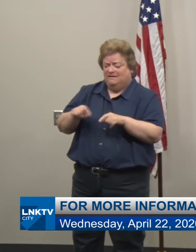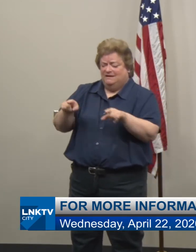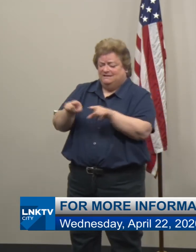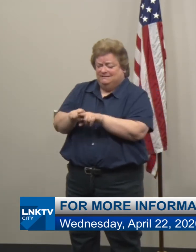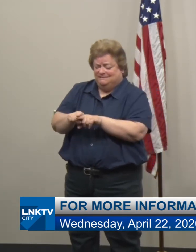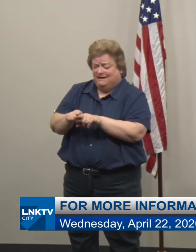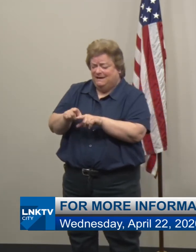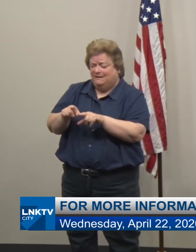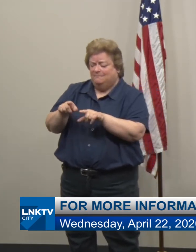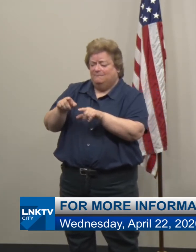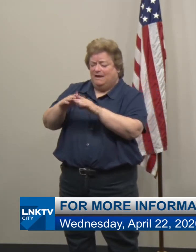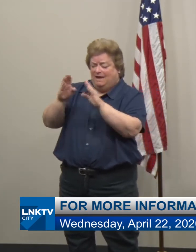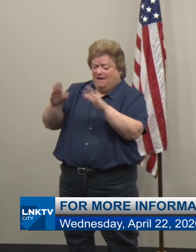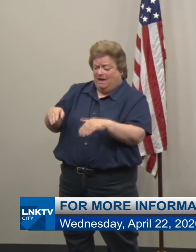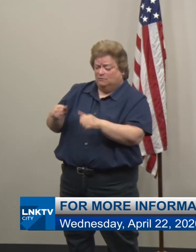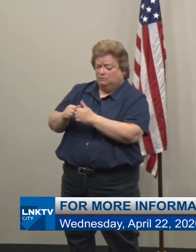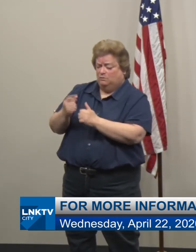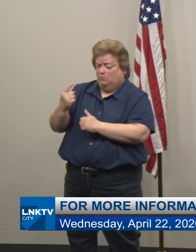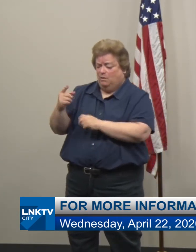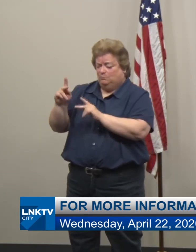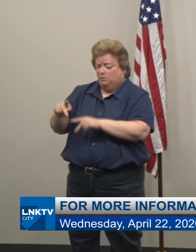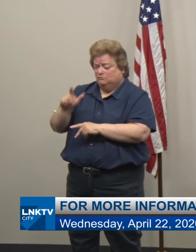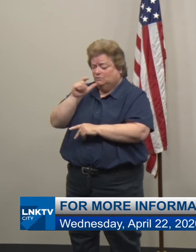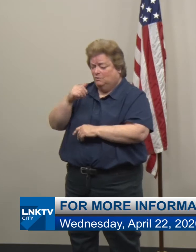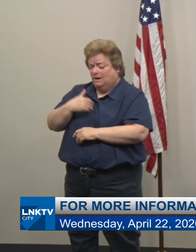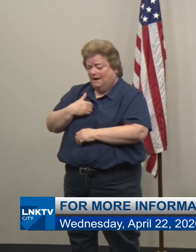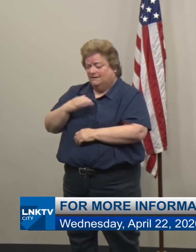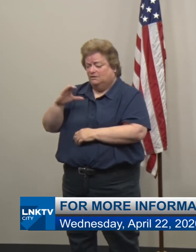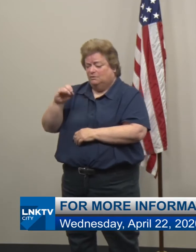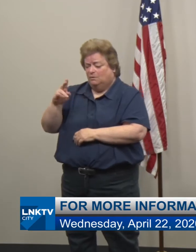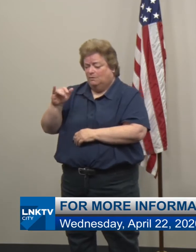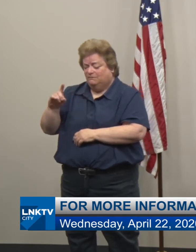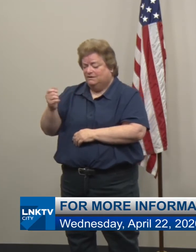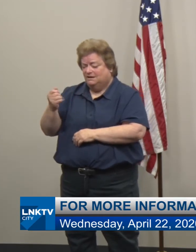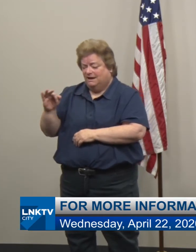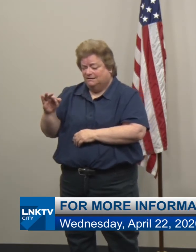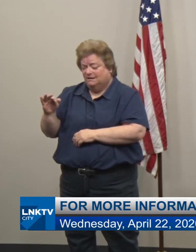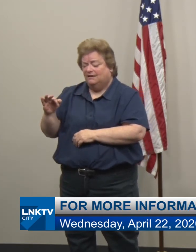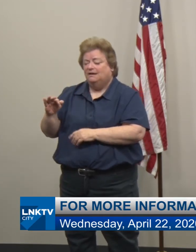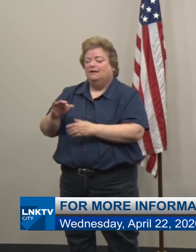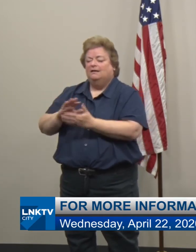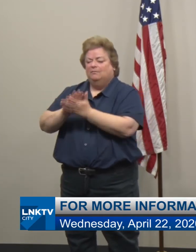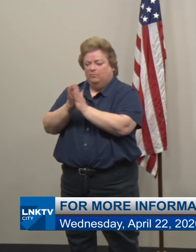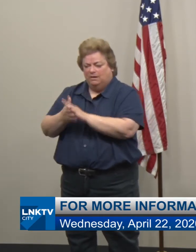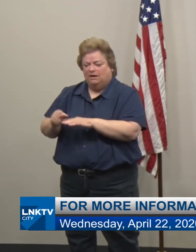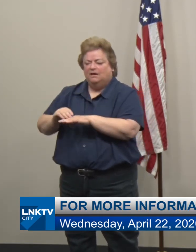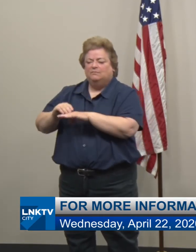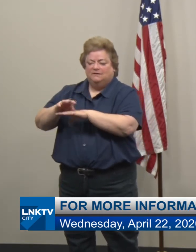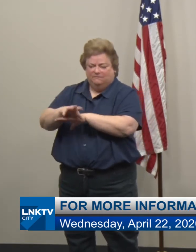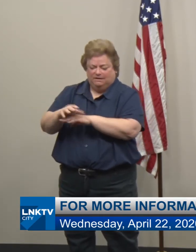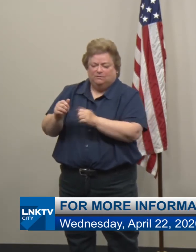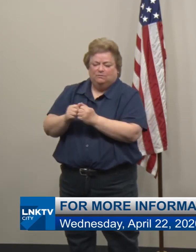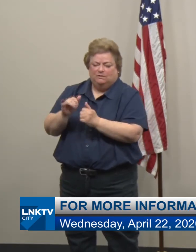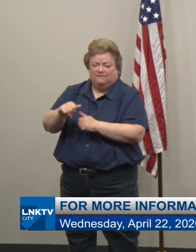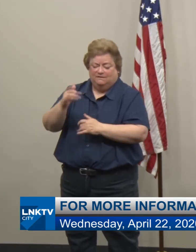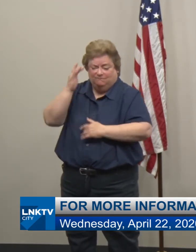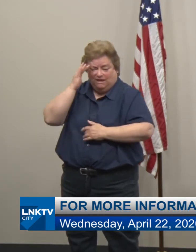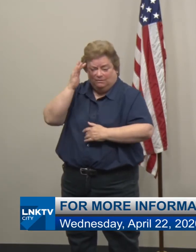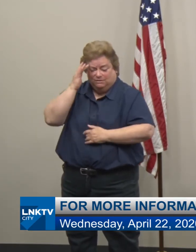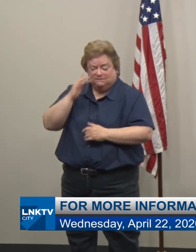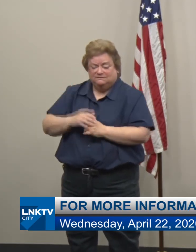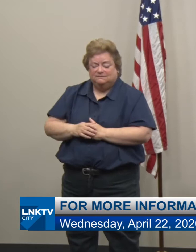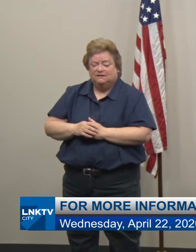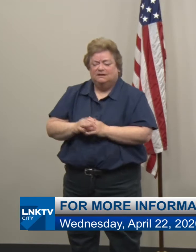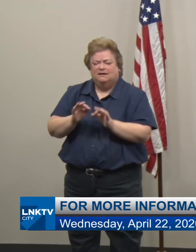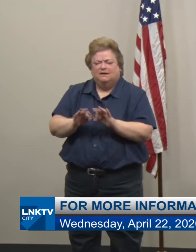someone with COVID-19 also become infected with the virus. It's also